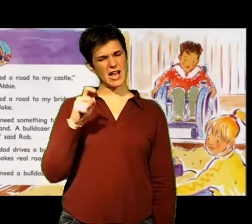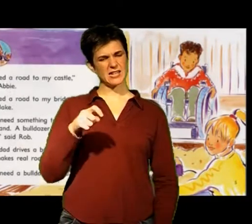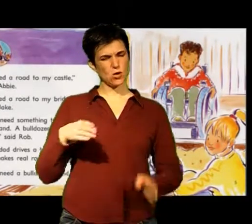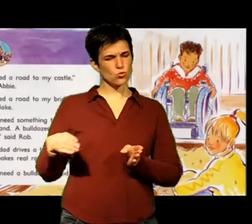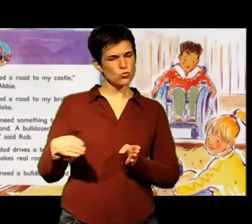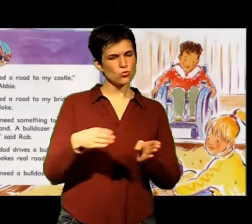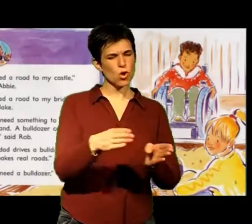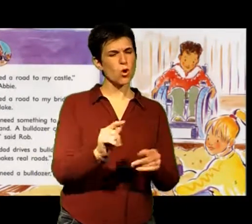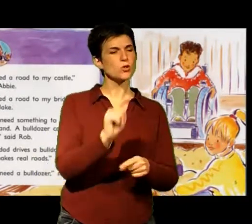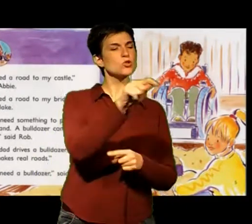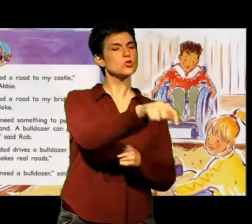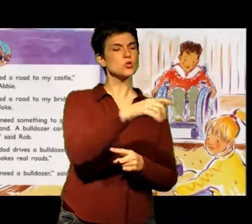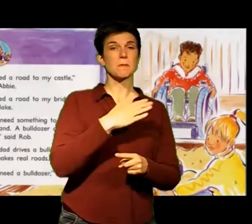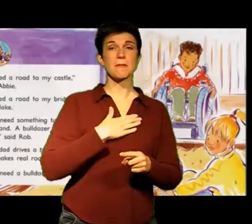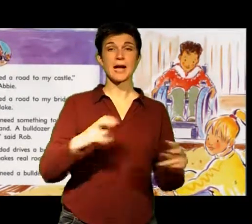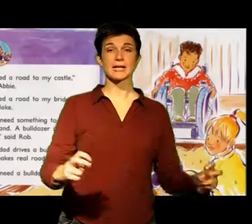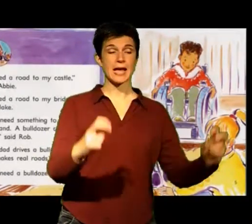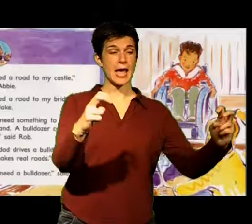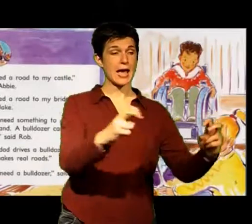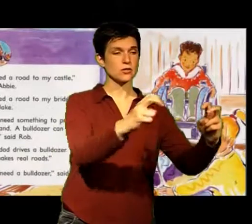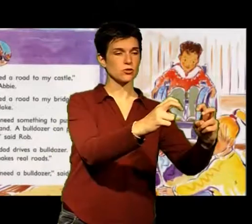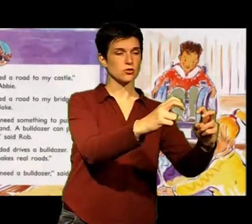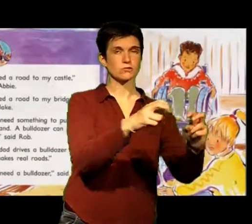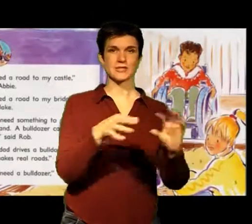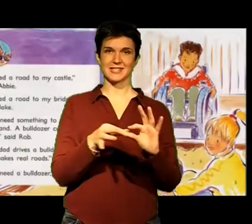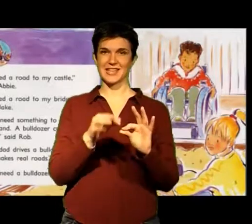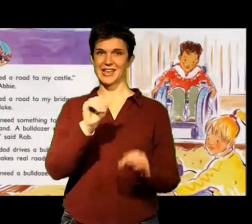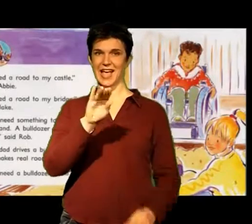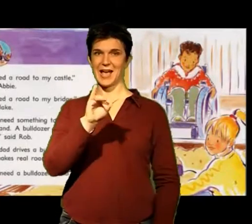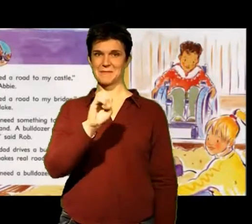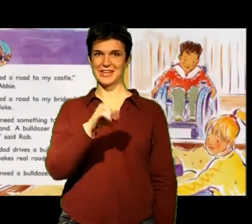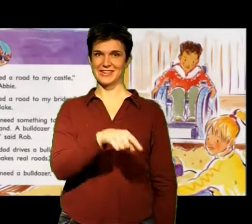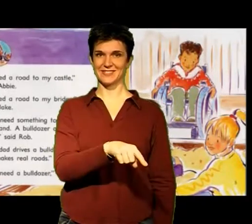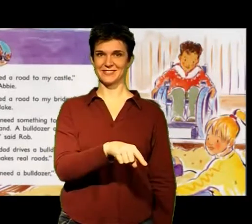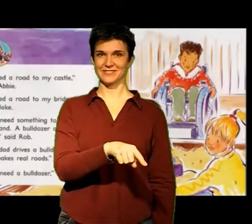I need a road to my castle, said Abby.